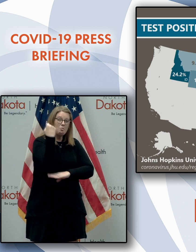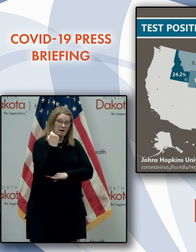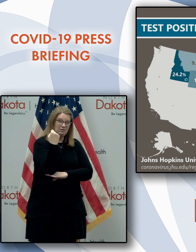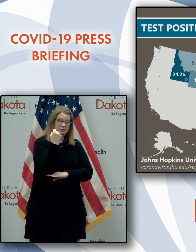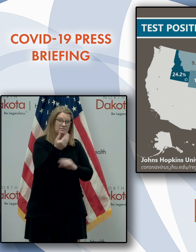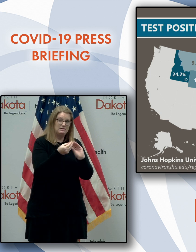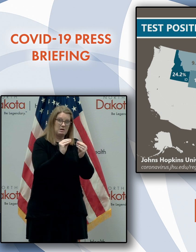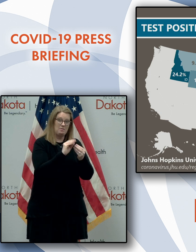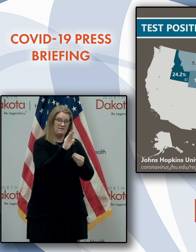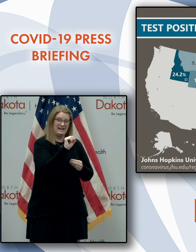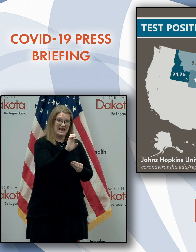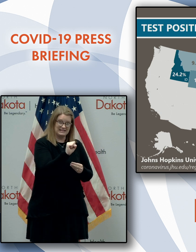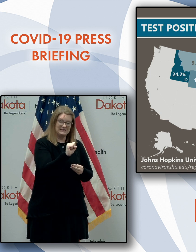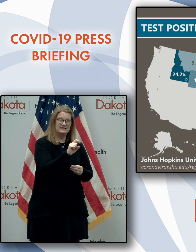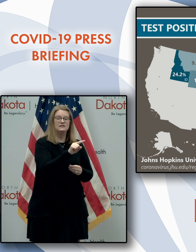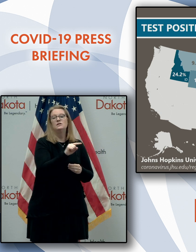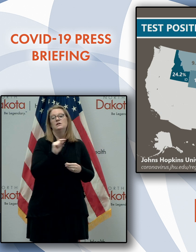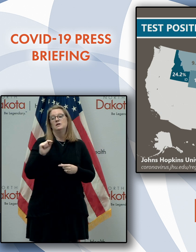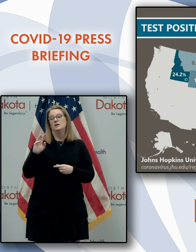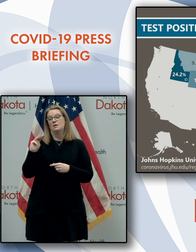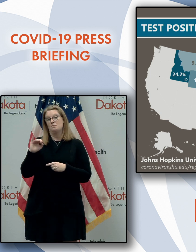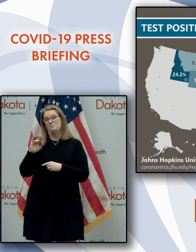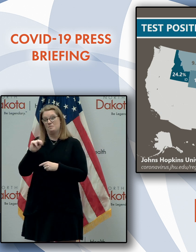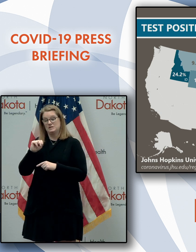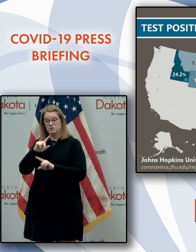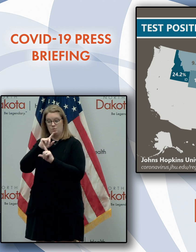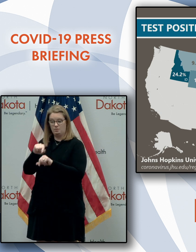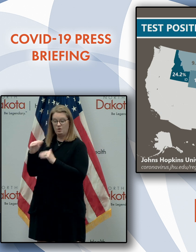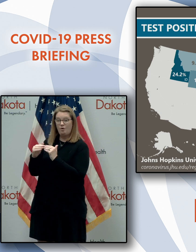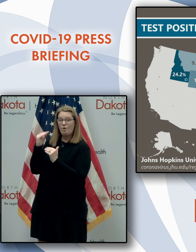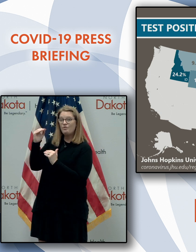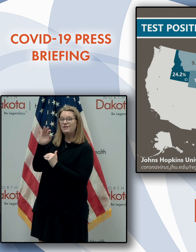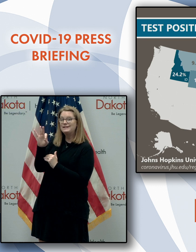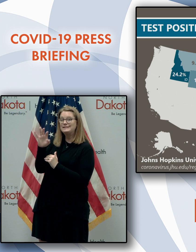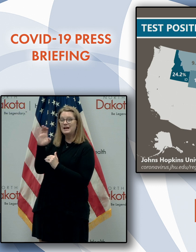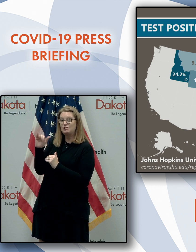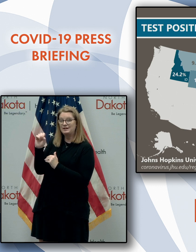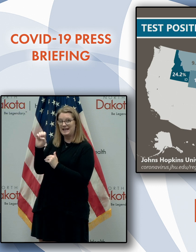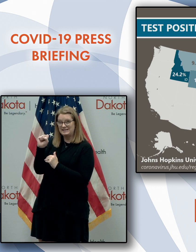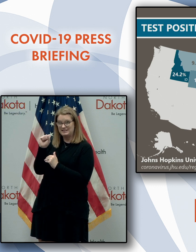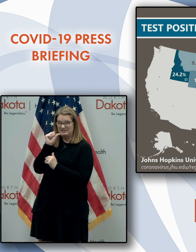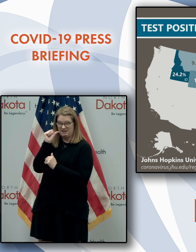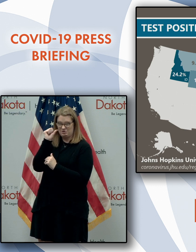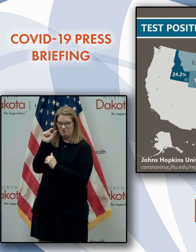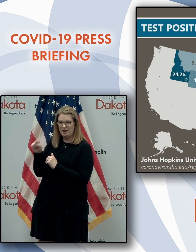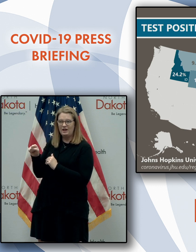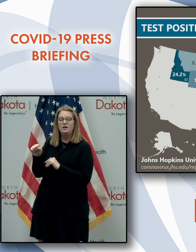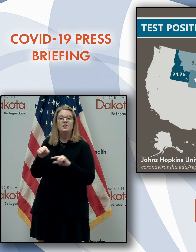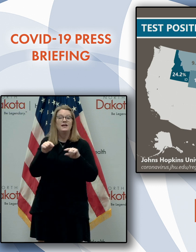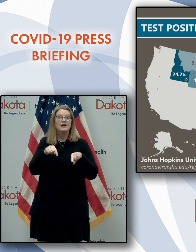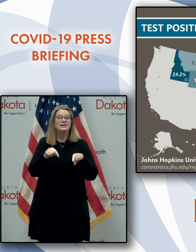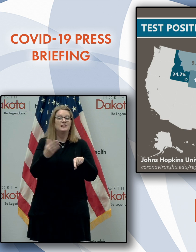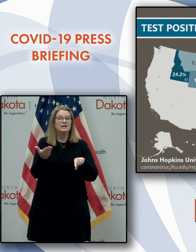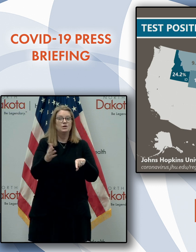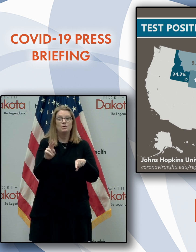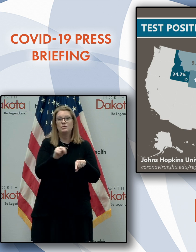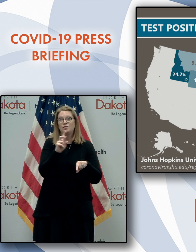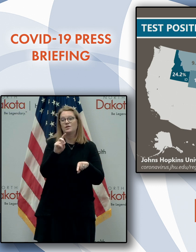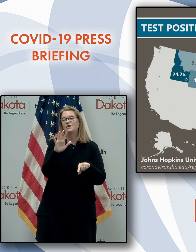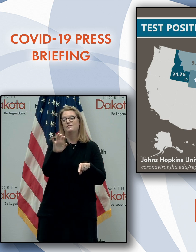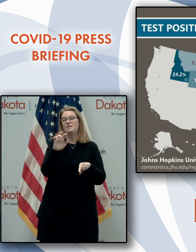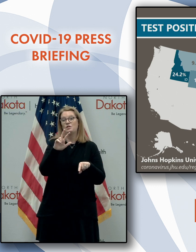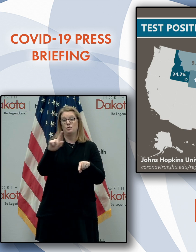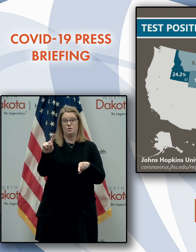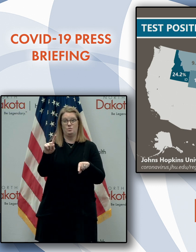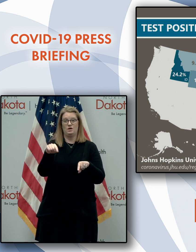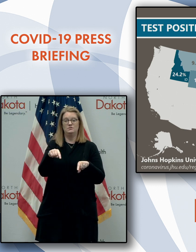pandemic began in a day. Minnesota reported over 900 cases yesterday. In North Dakota with 531, that's